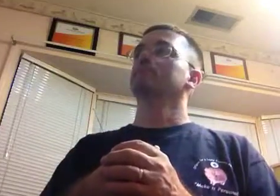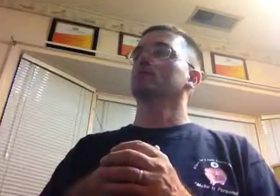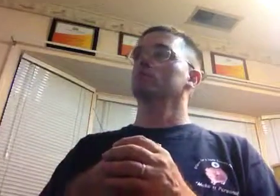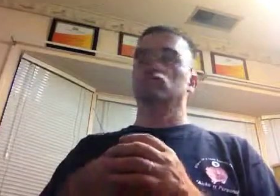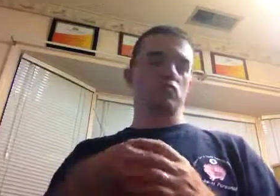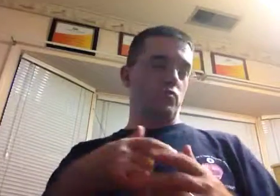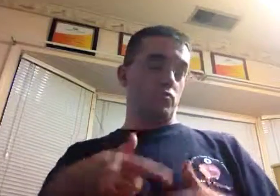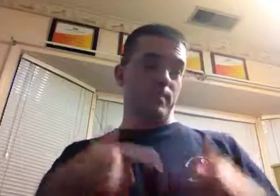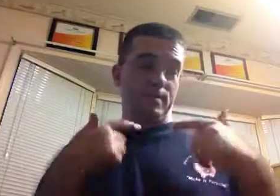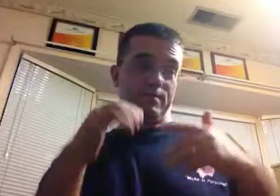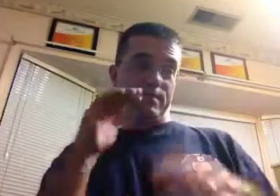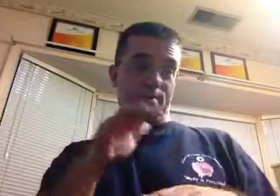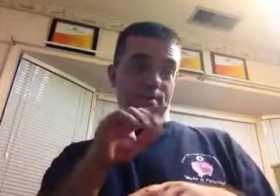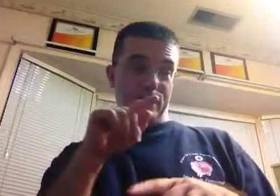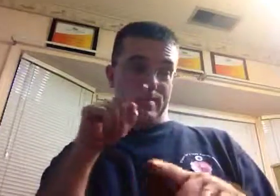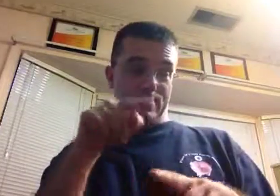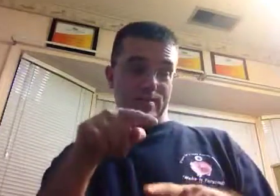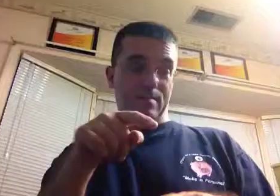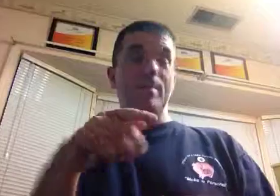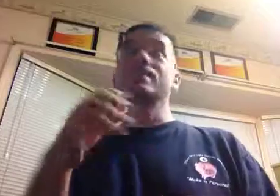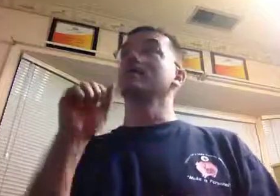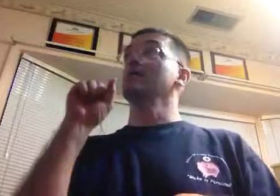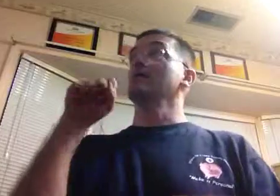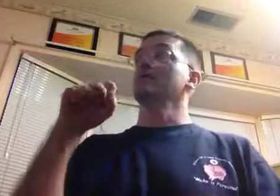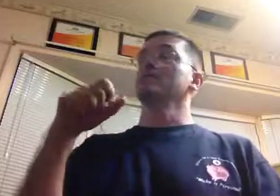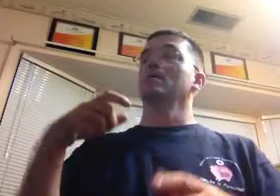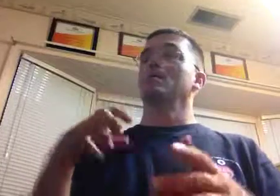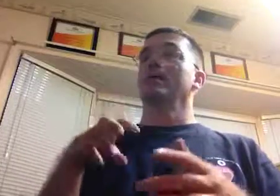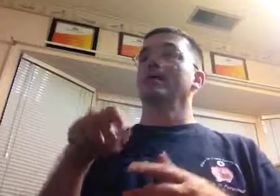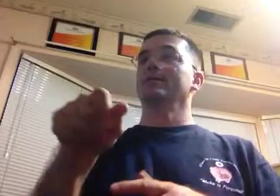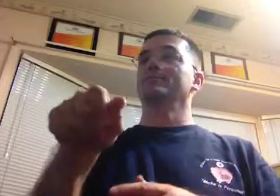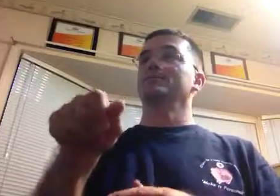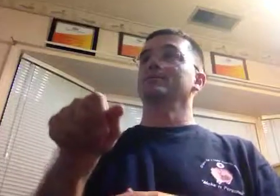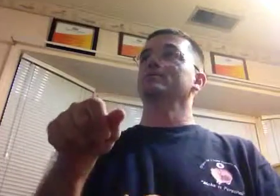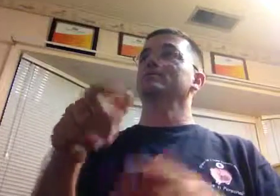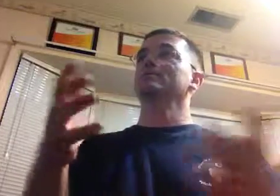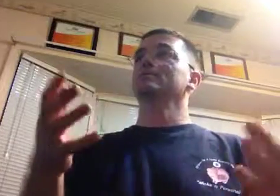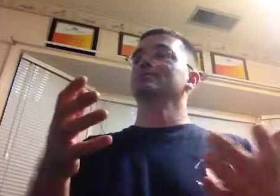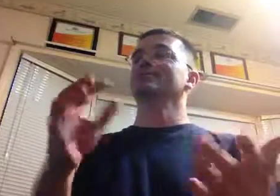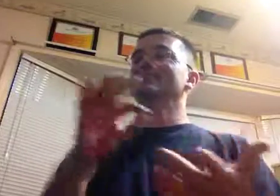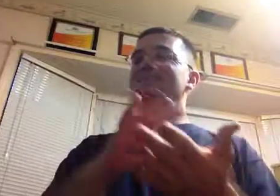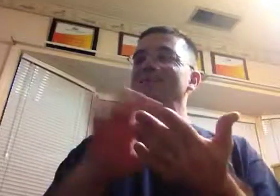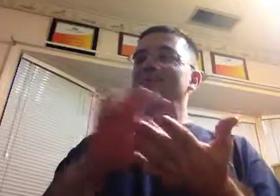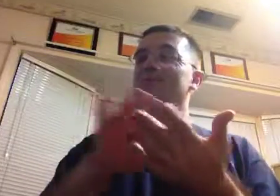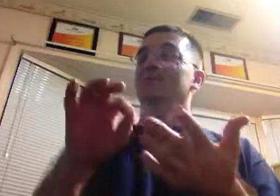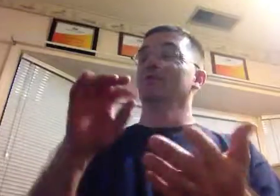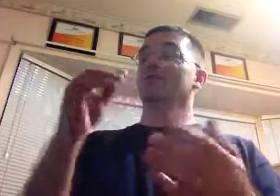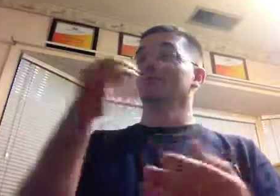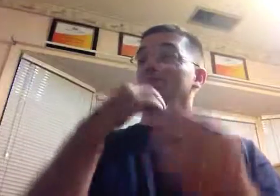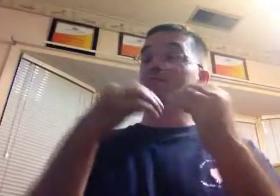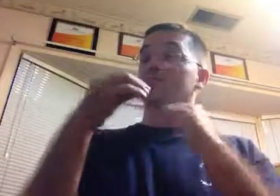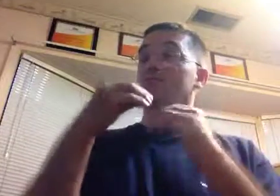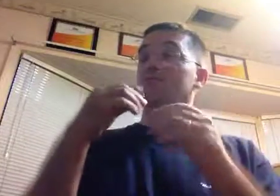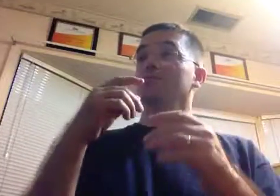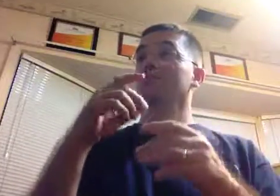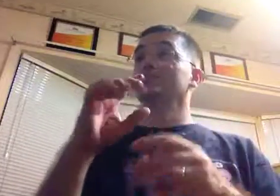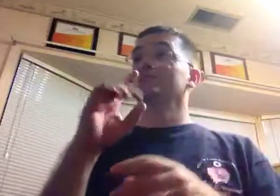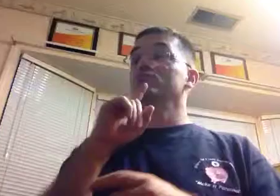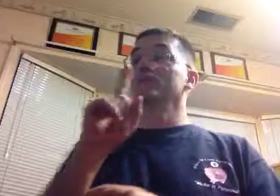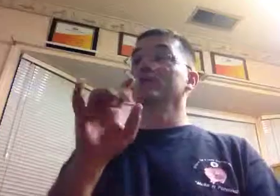that? Yes. My monthly expenses, counting food and car insurance stuff, is actually only $800 because